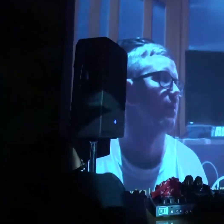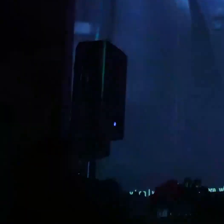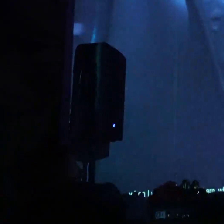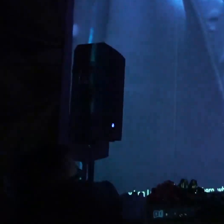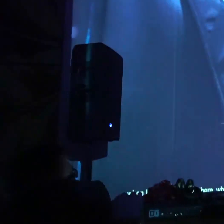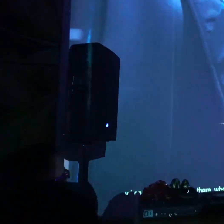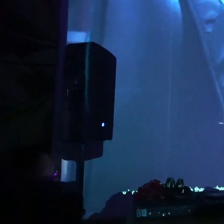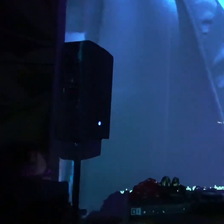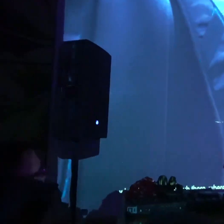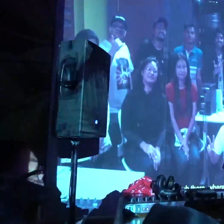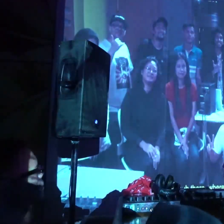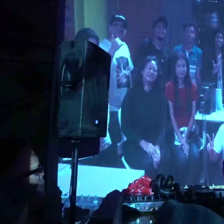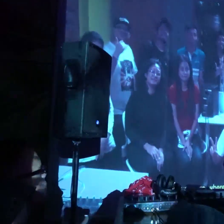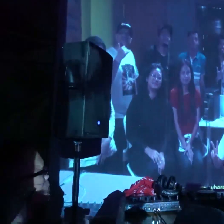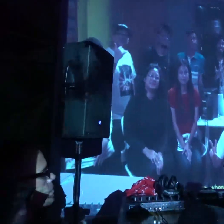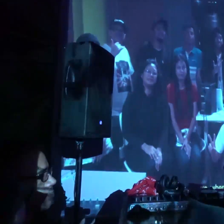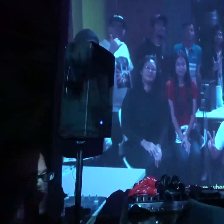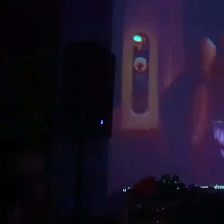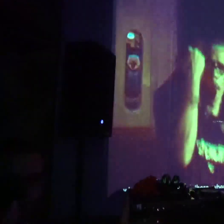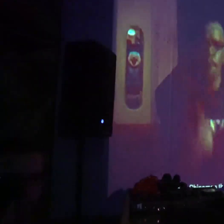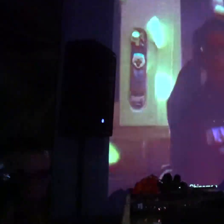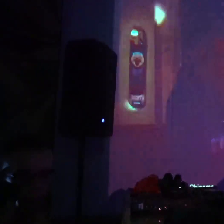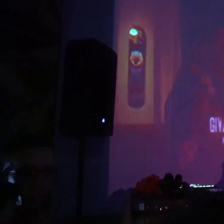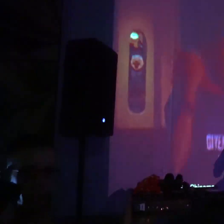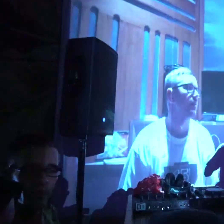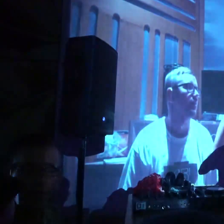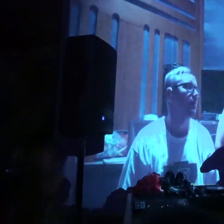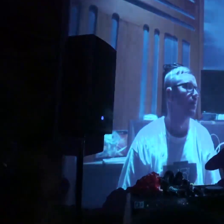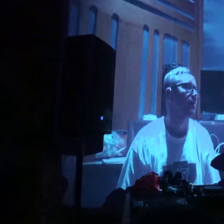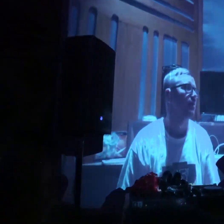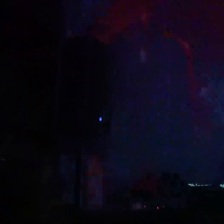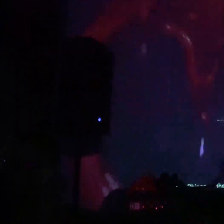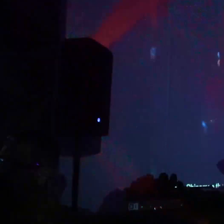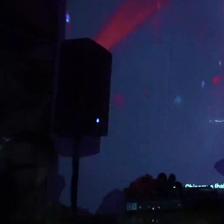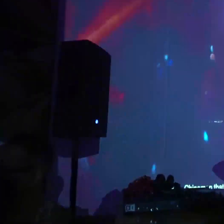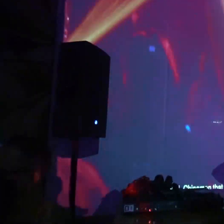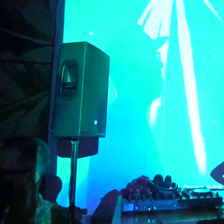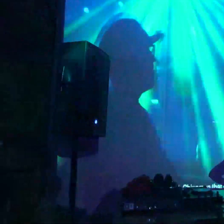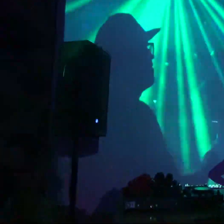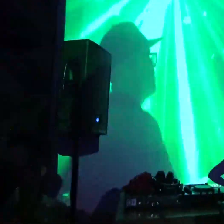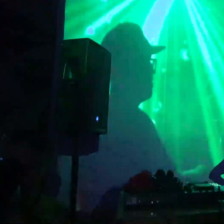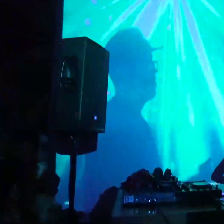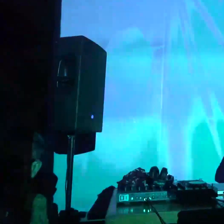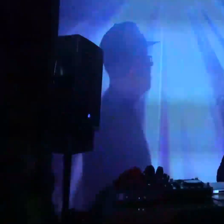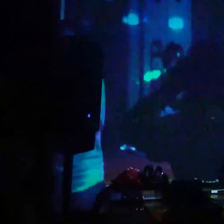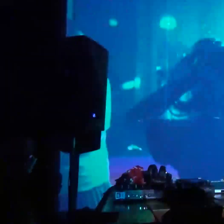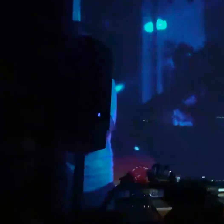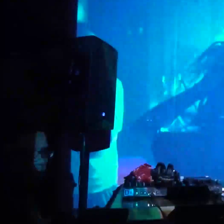That part where they, that community meet up once a month, they said, Chinaman, that was the best house party. When the next one? When the next